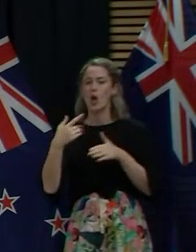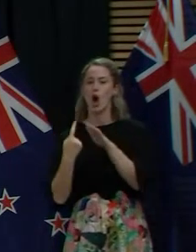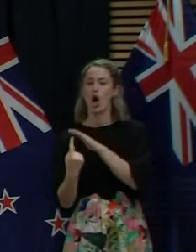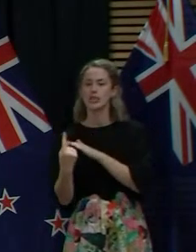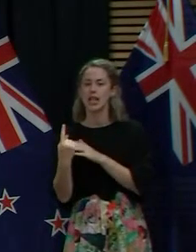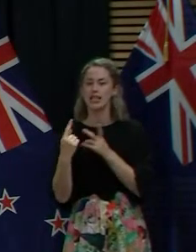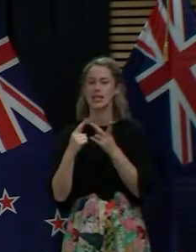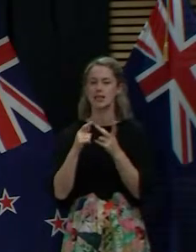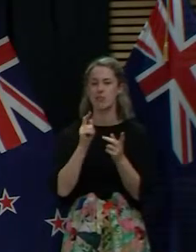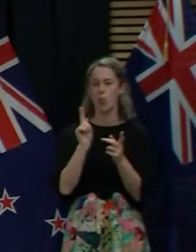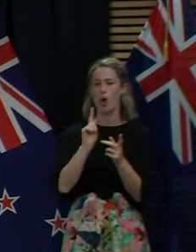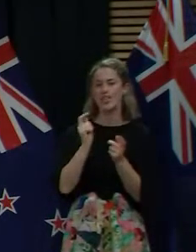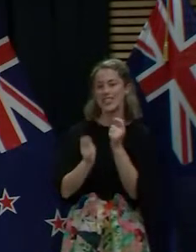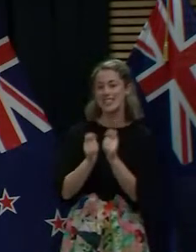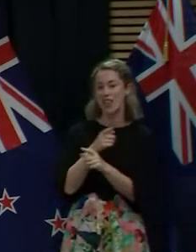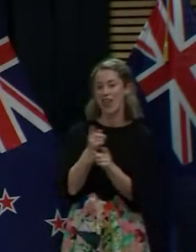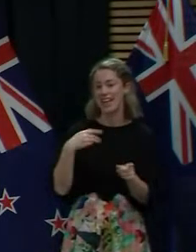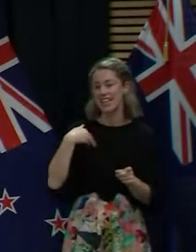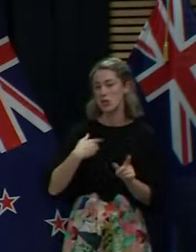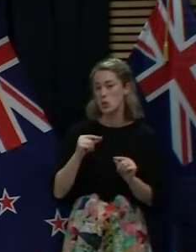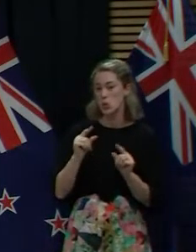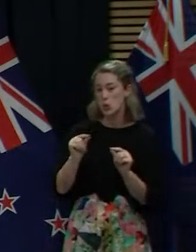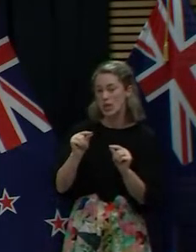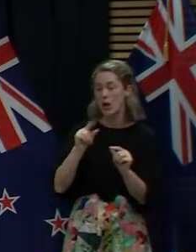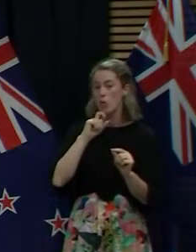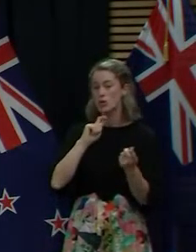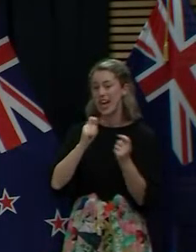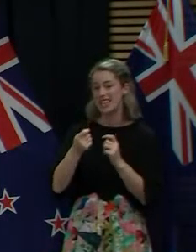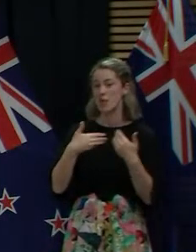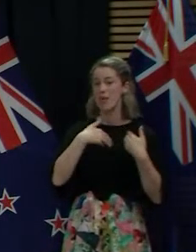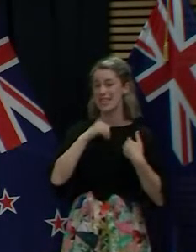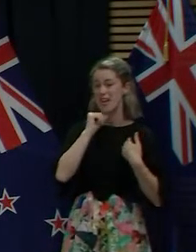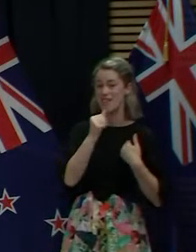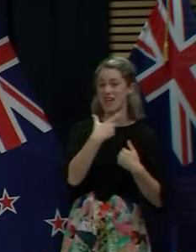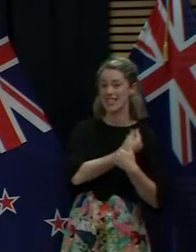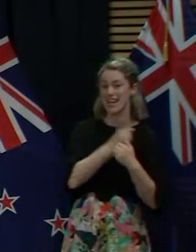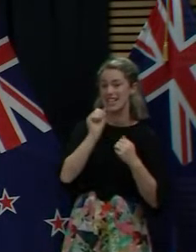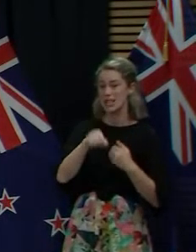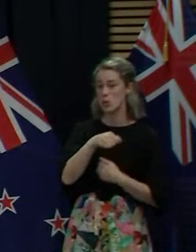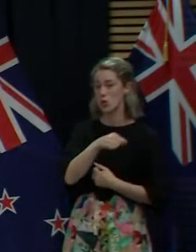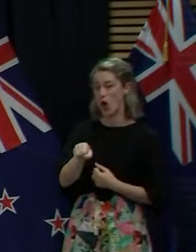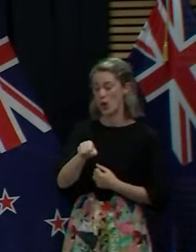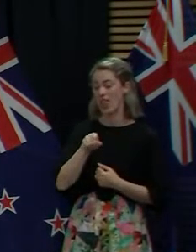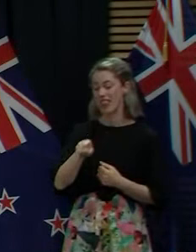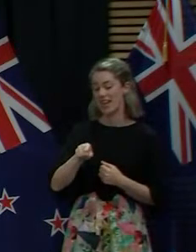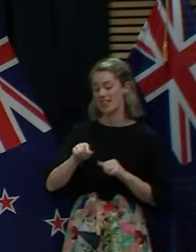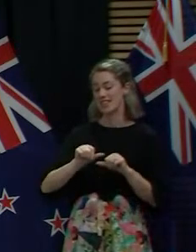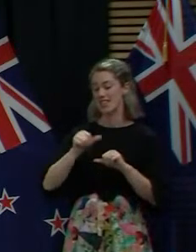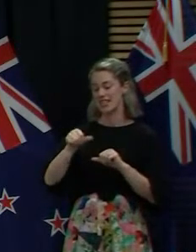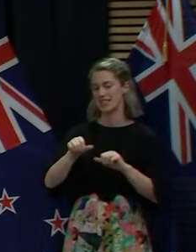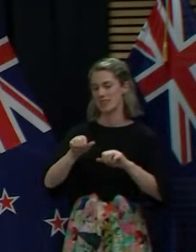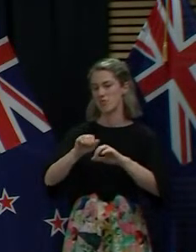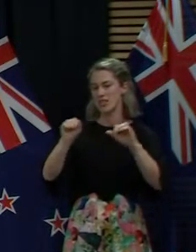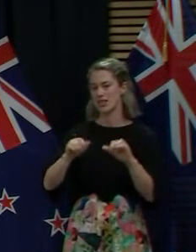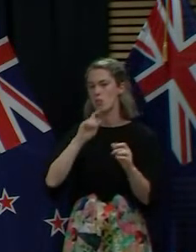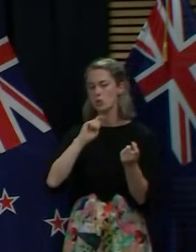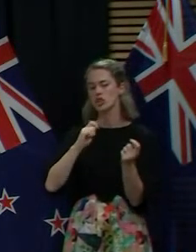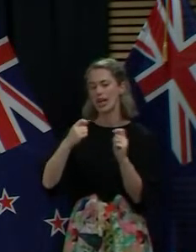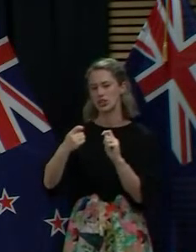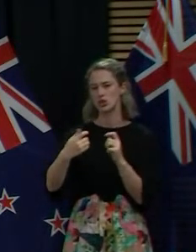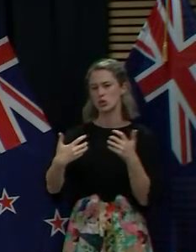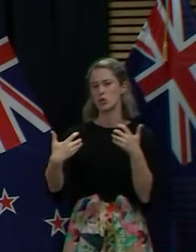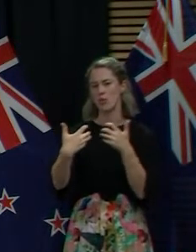the testing regime they might be required to undertake will change, and so that's the next iteration of the contact tracing system in the context